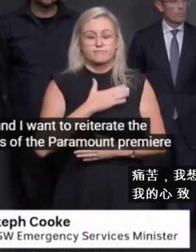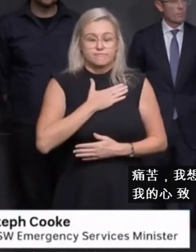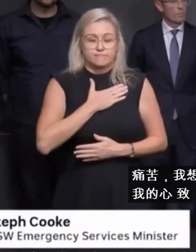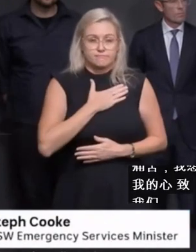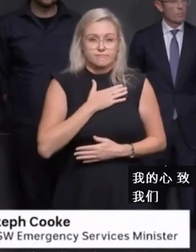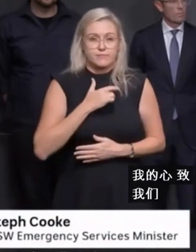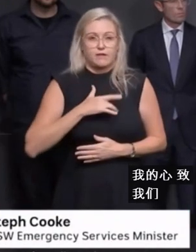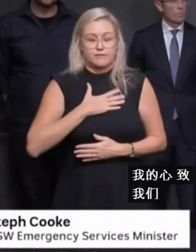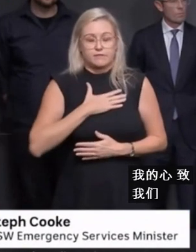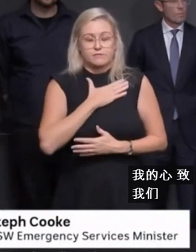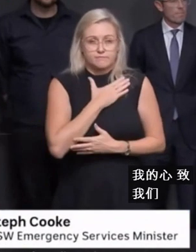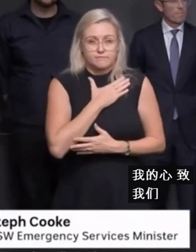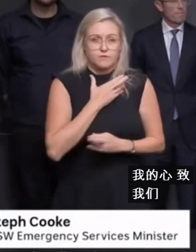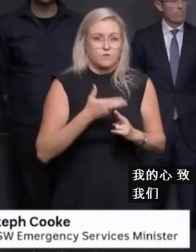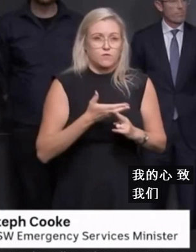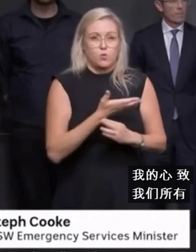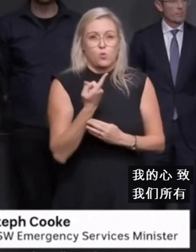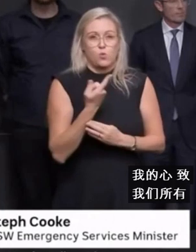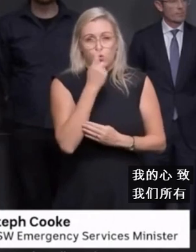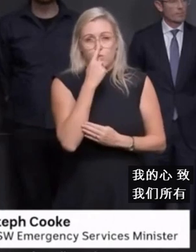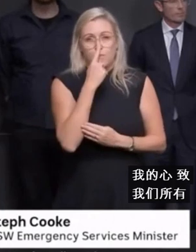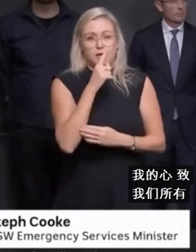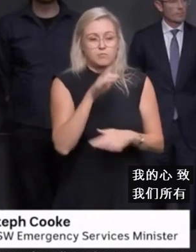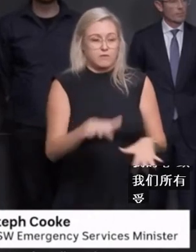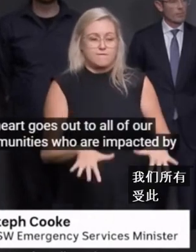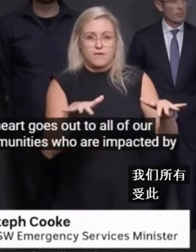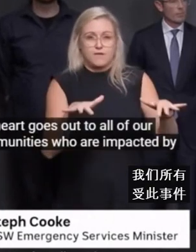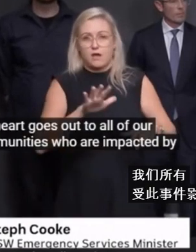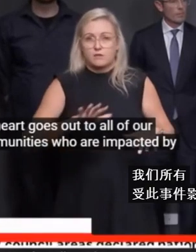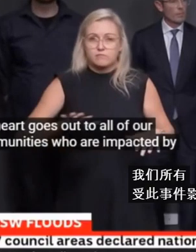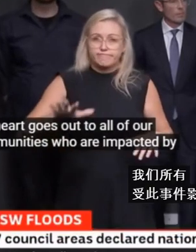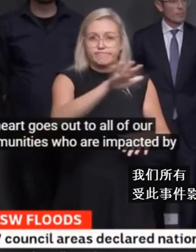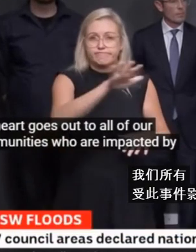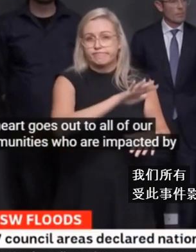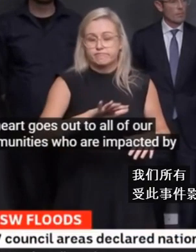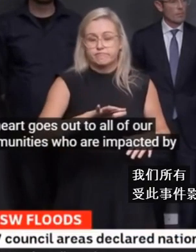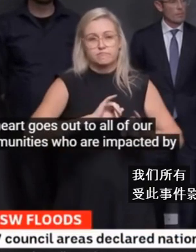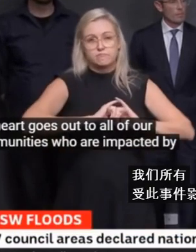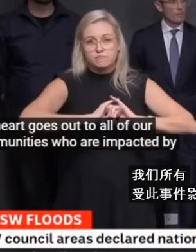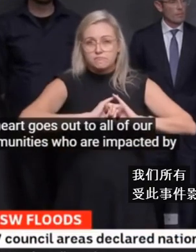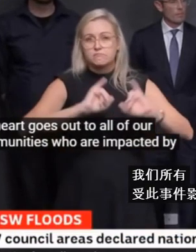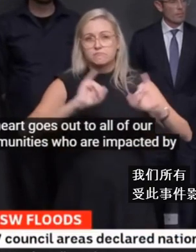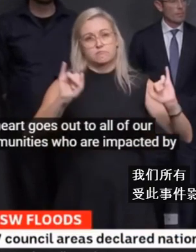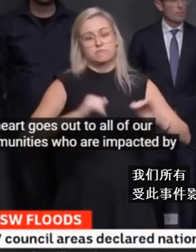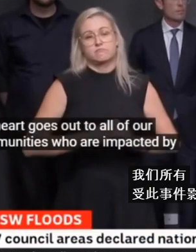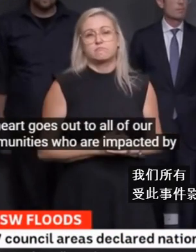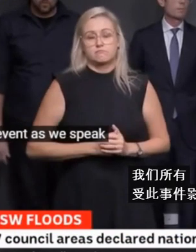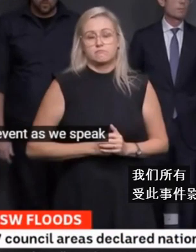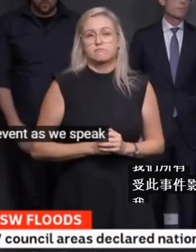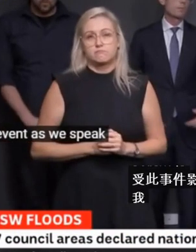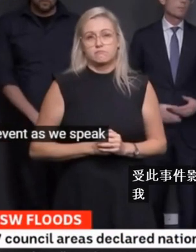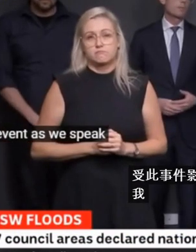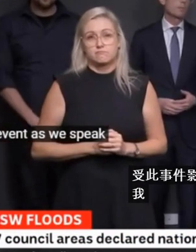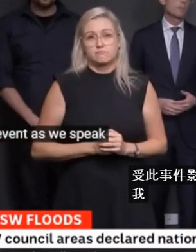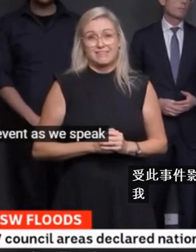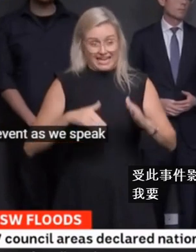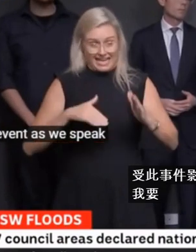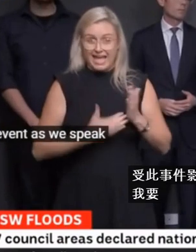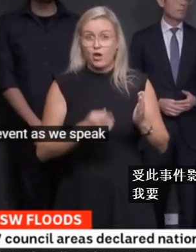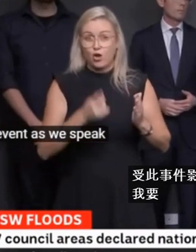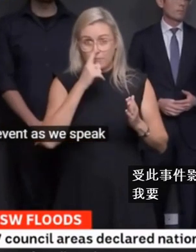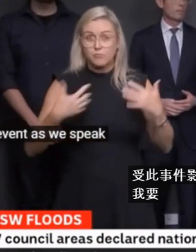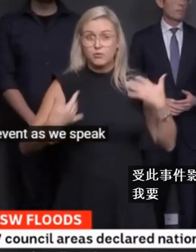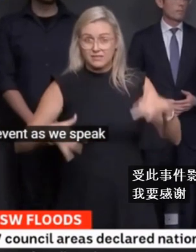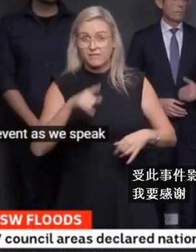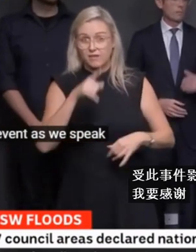heart goes out to all of our communities who are impacted by this event, as we speak. I want to thank